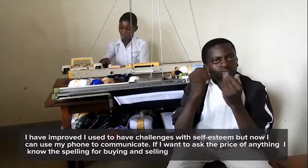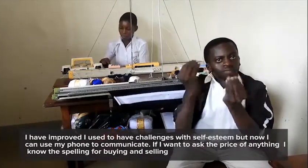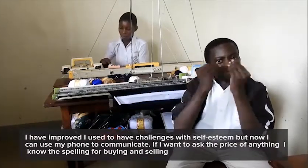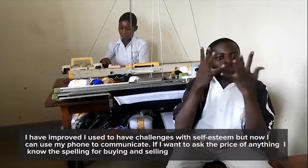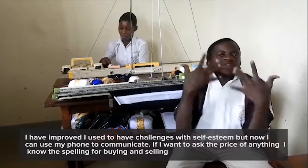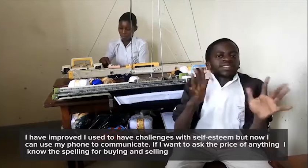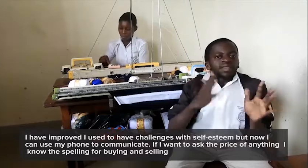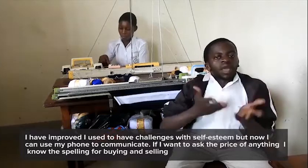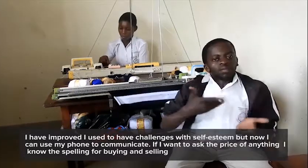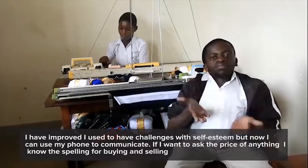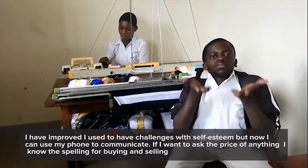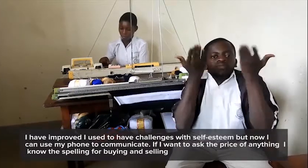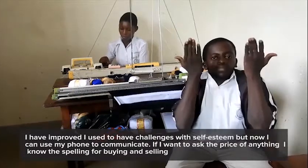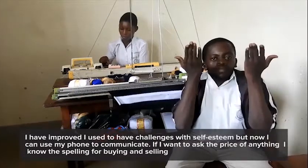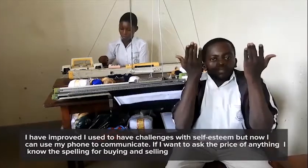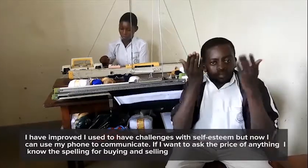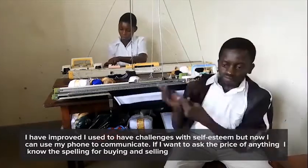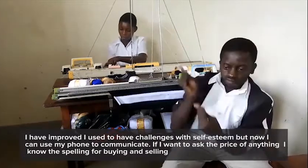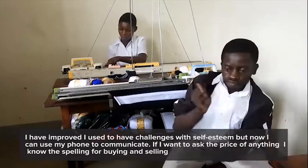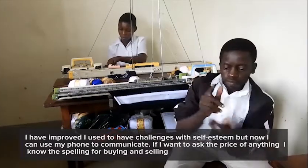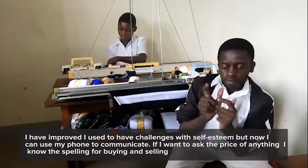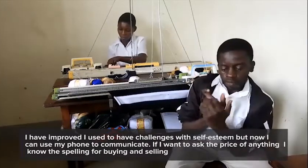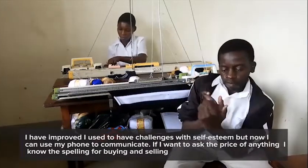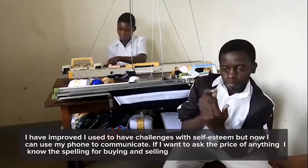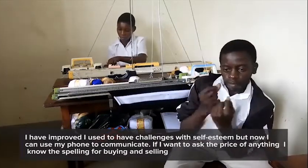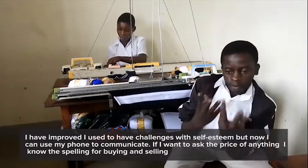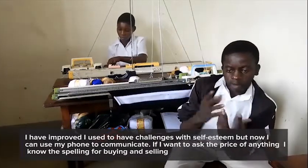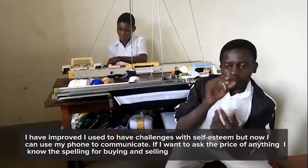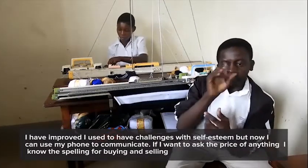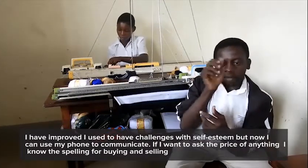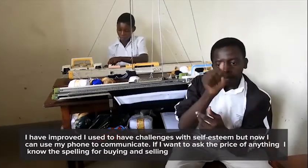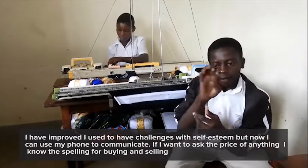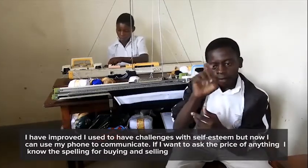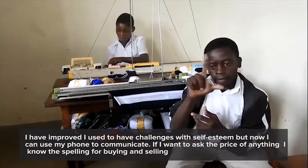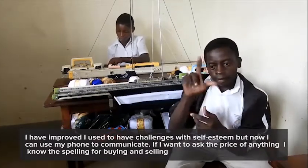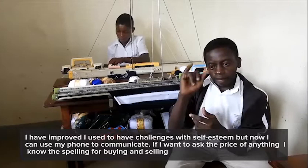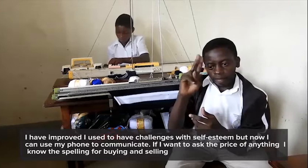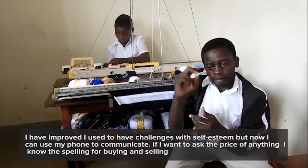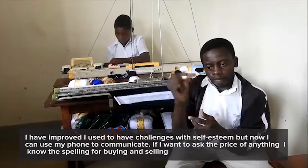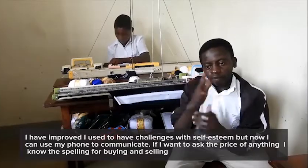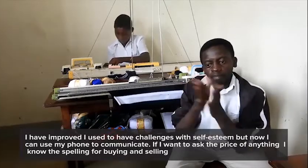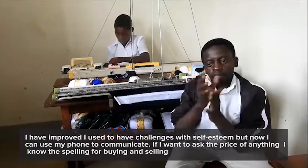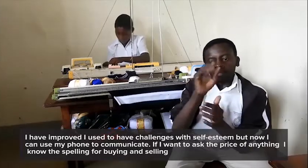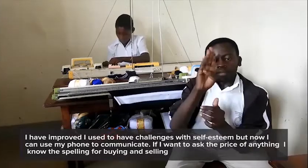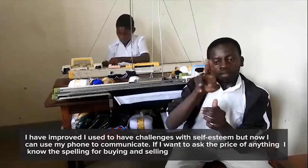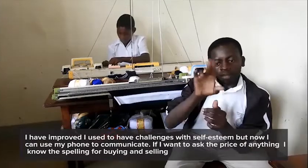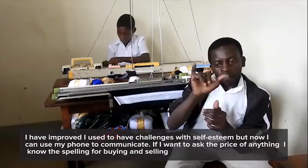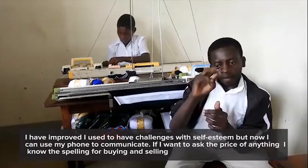I can use my phone to communicate. If I want to ask the price of anything, I know the spelling for buying